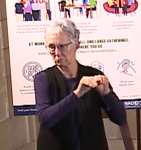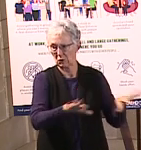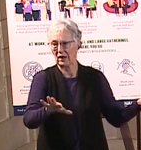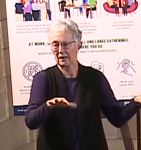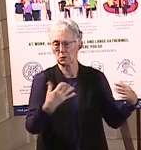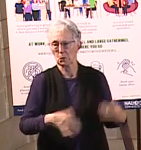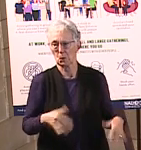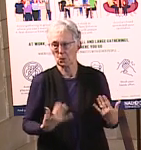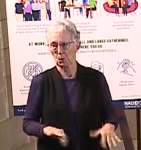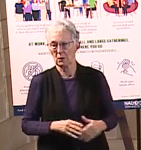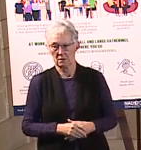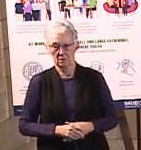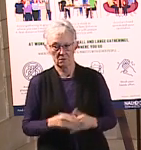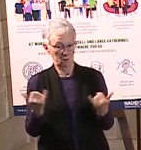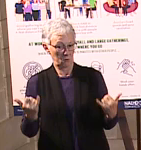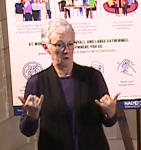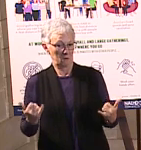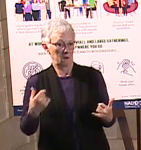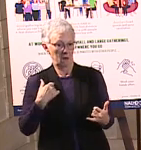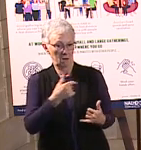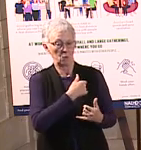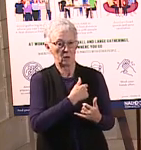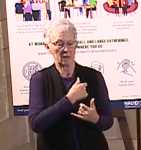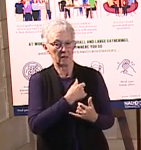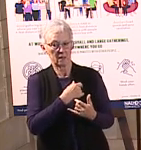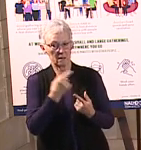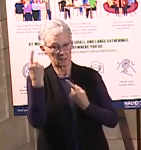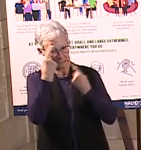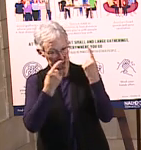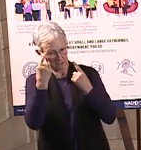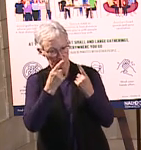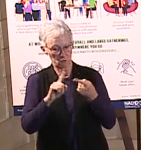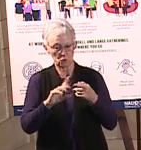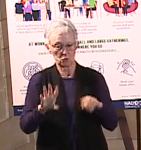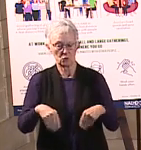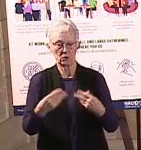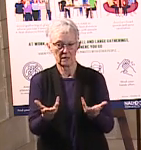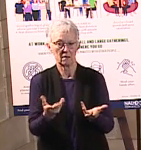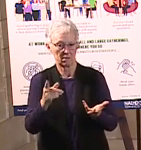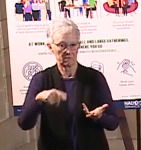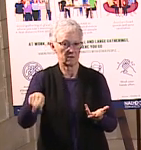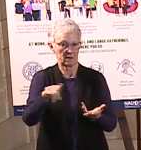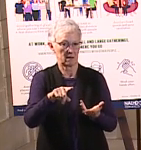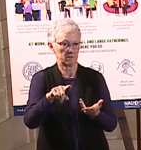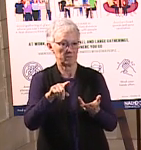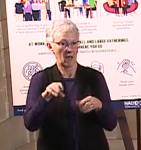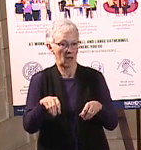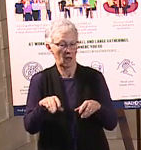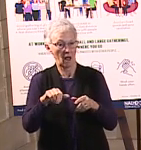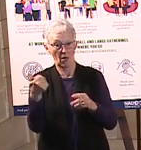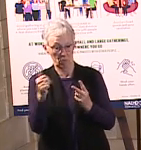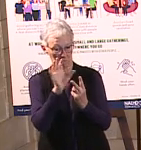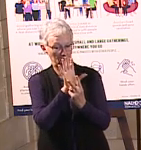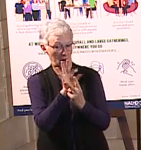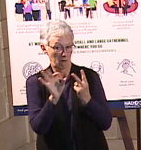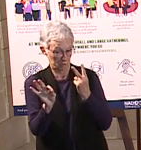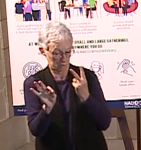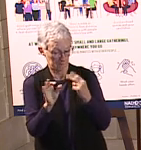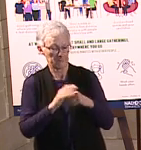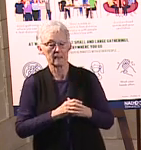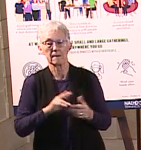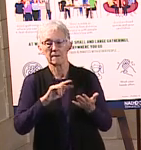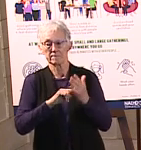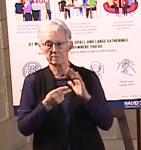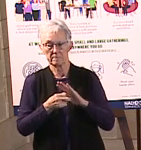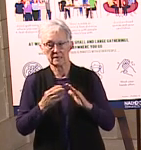allow long-term care facilities another tool to be able to help the residents, and that's called an essential caregiver. Now, essential caregiver is